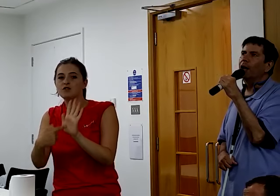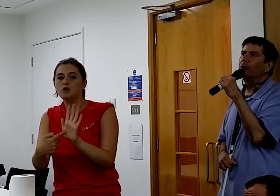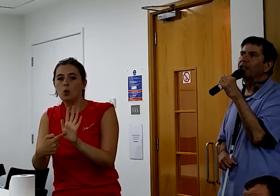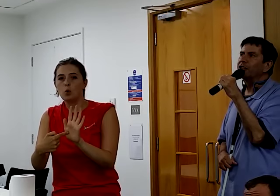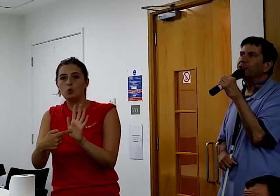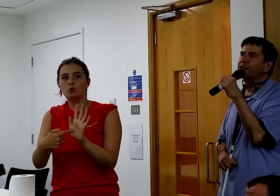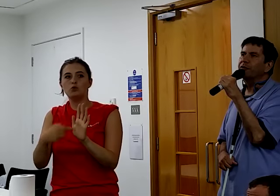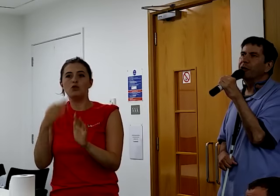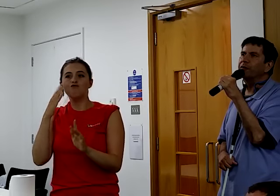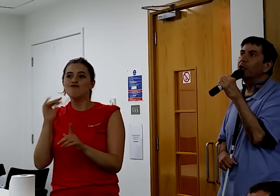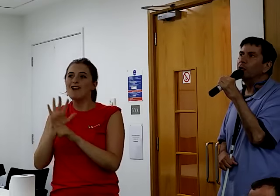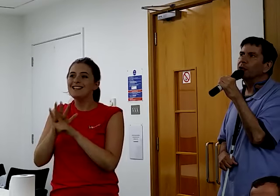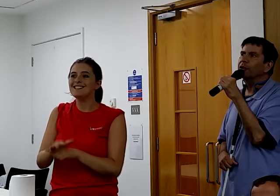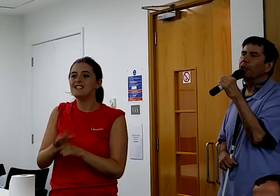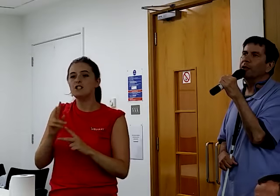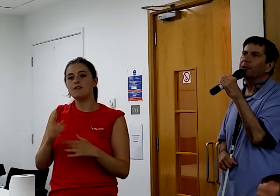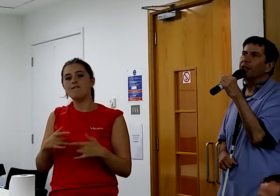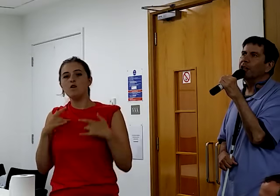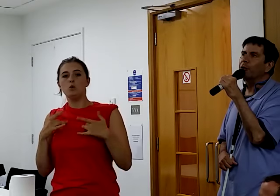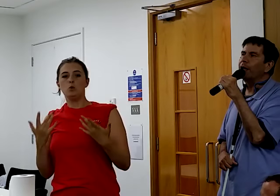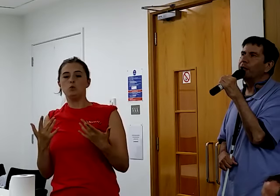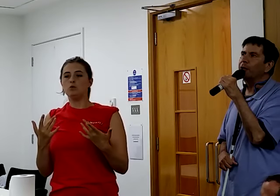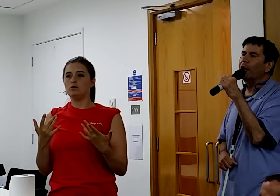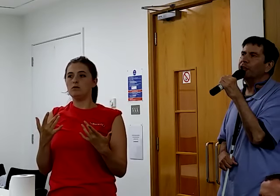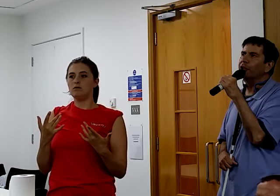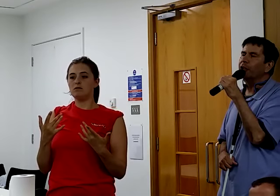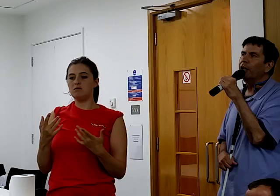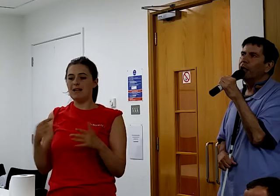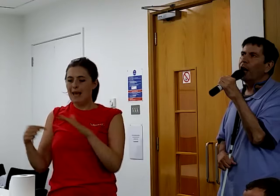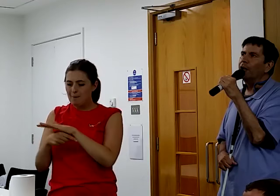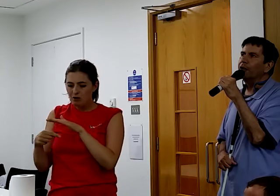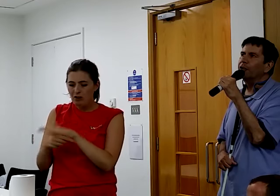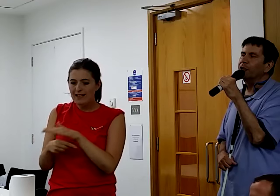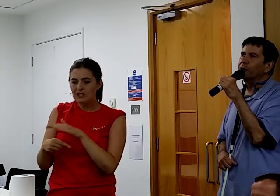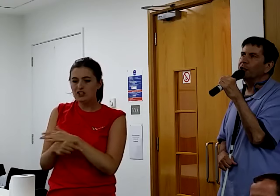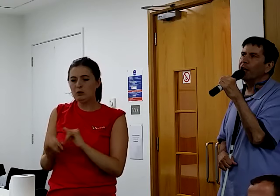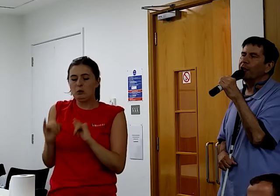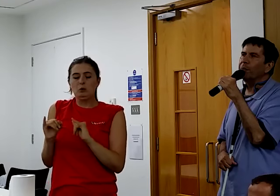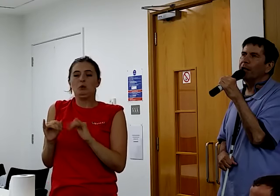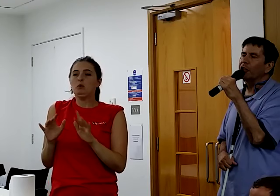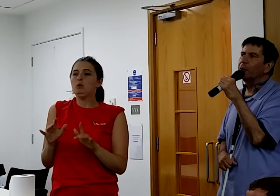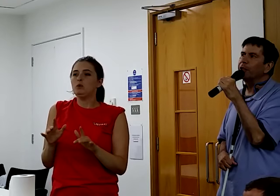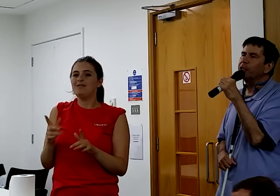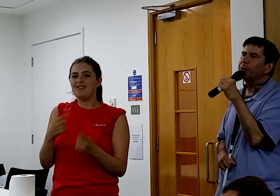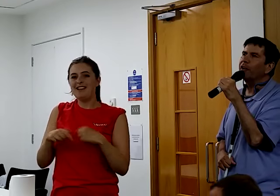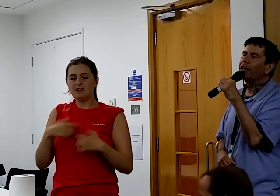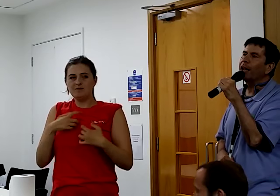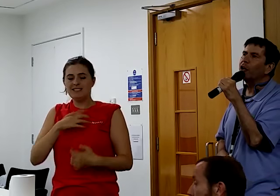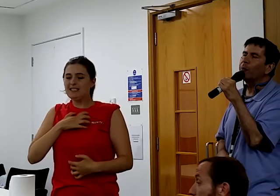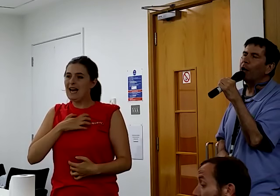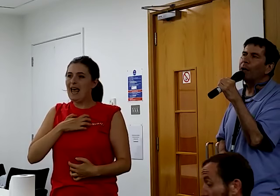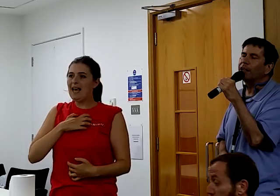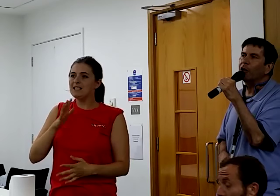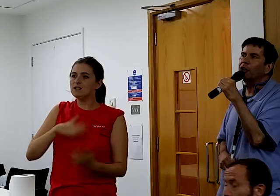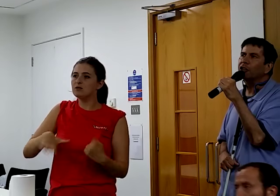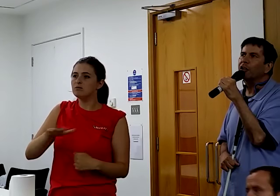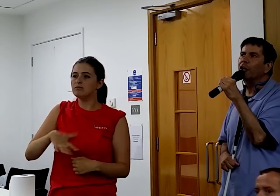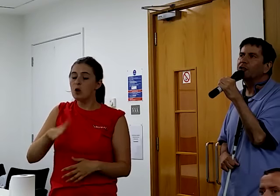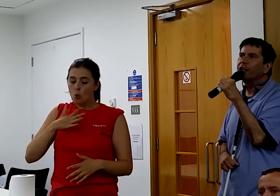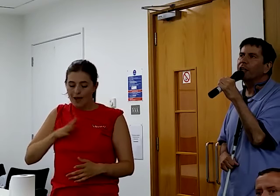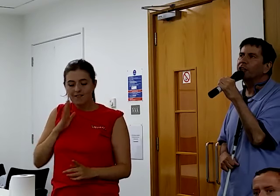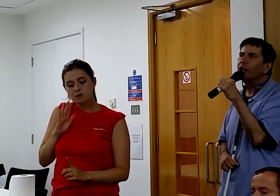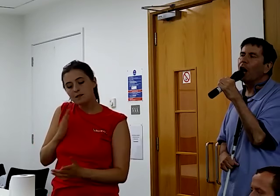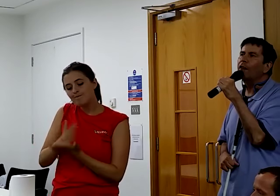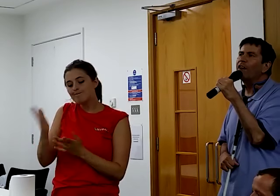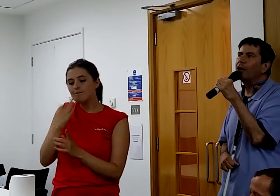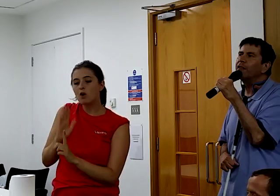reflected racist views and particularly around immigration, and that this was a scary place. I think we need to be very clear about recognising